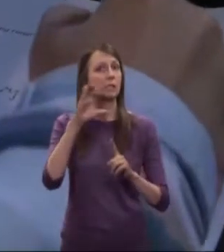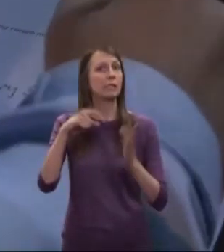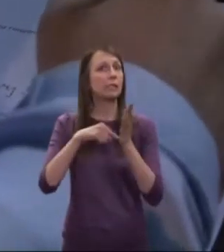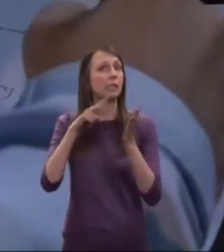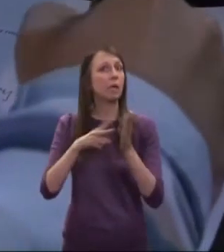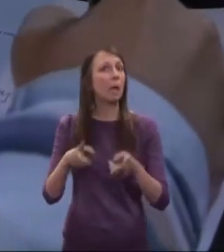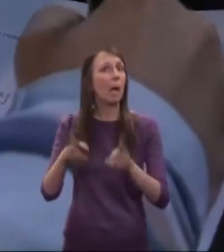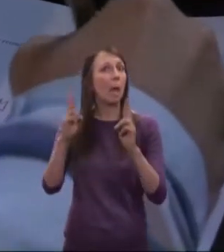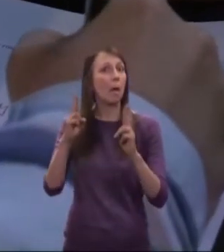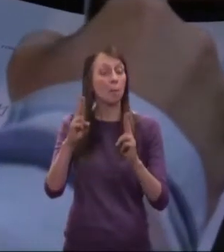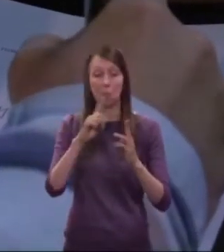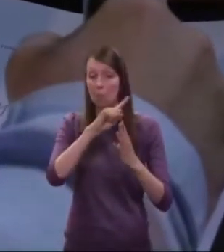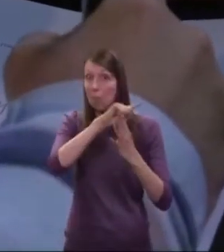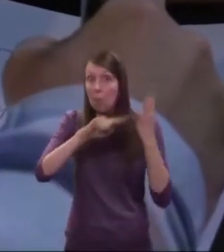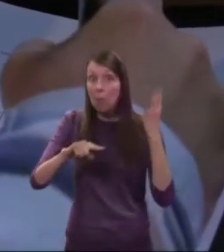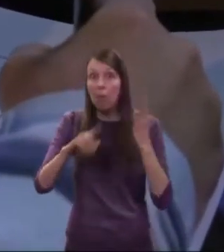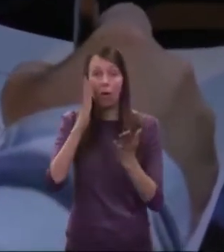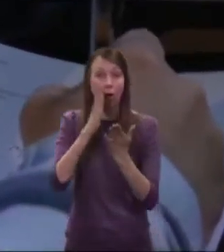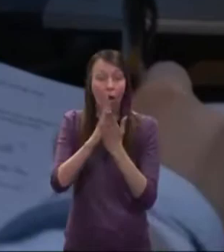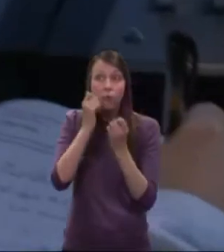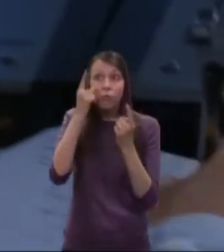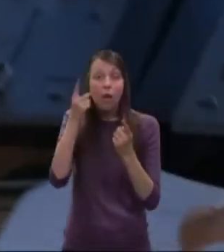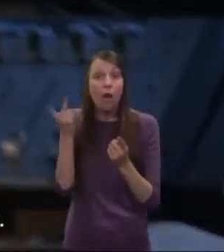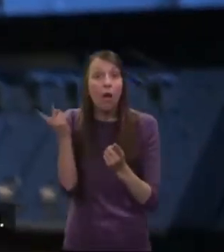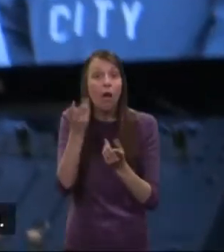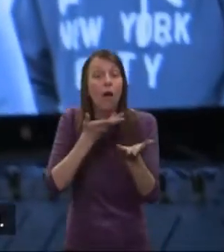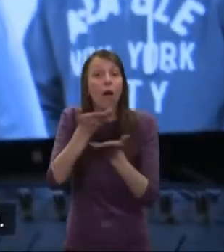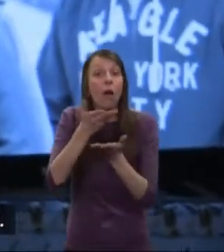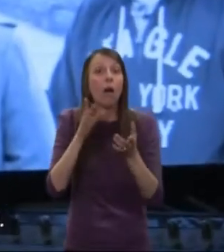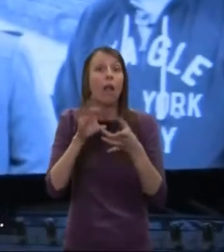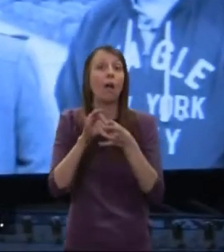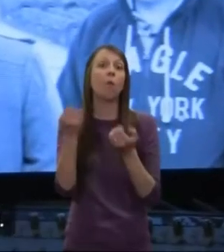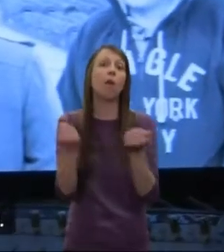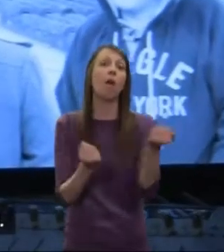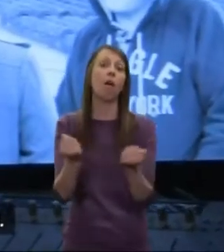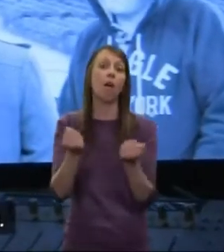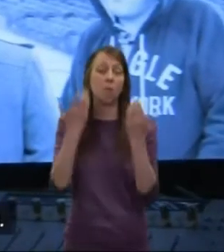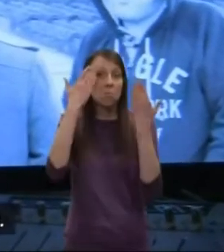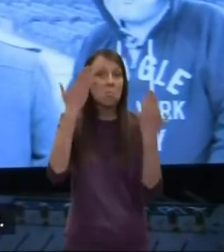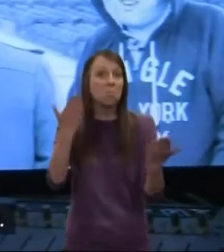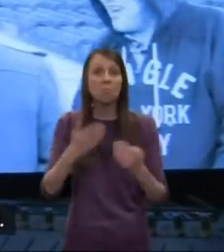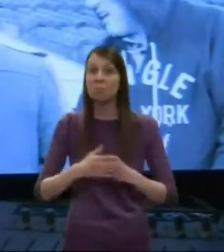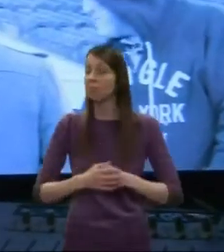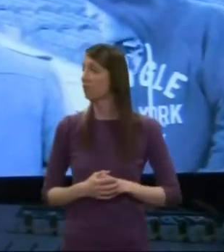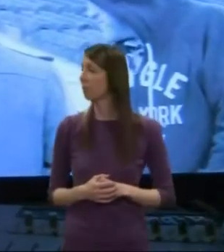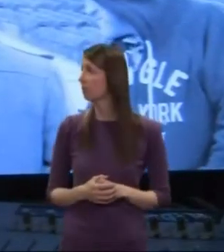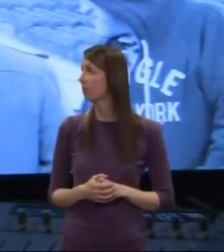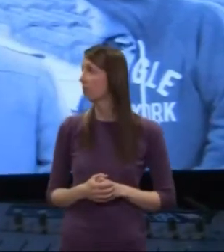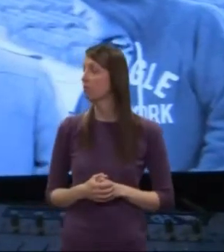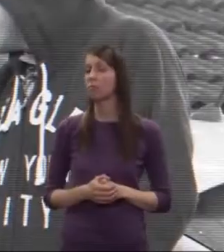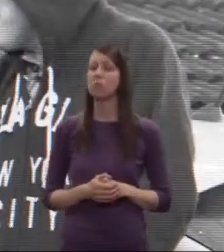And what about the CCTV clip? None of our contestants realised they were talking about a car in the video.